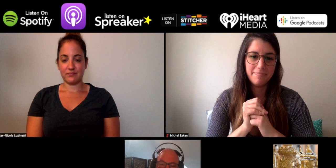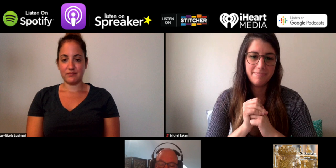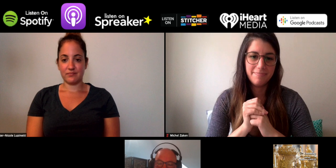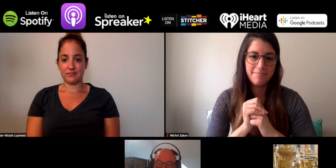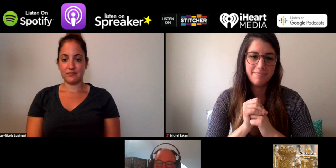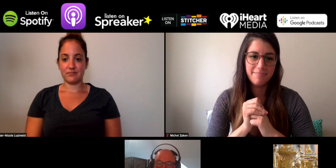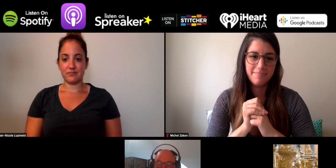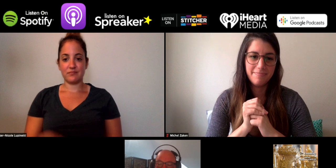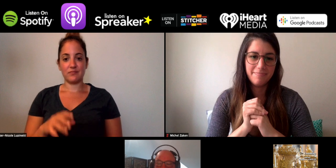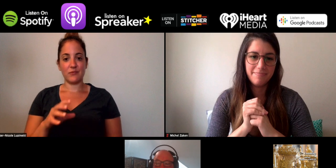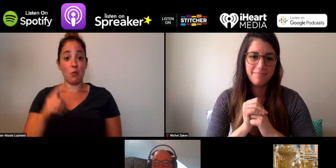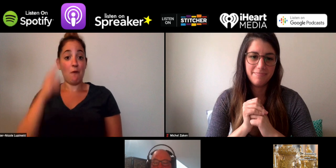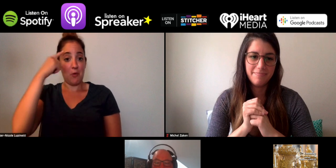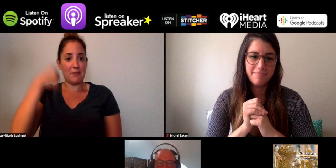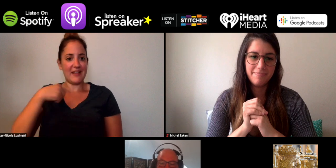Well, that's intuitive to me.